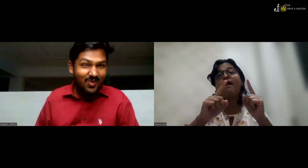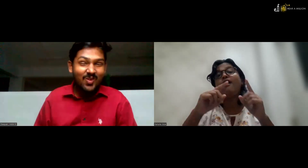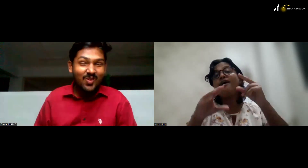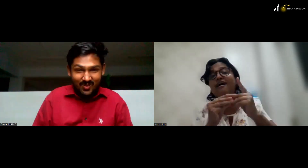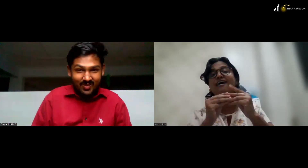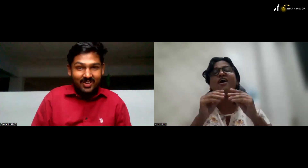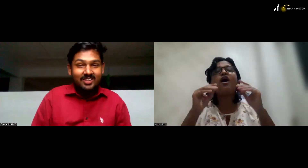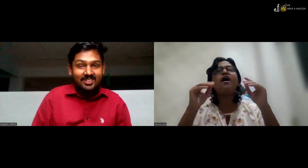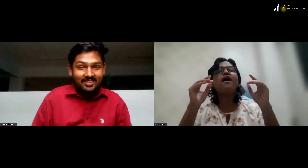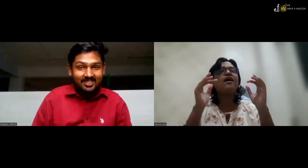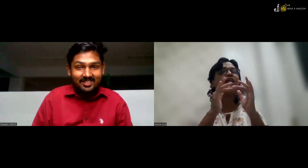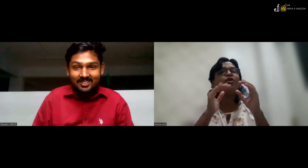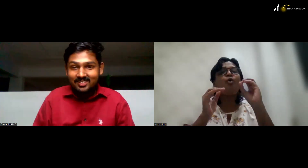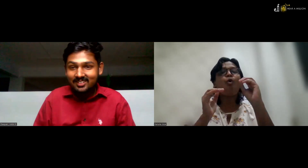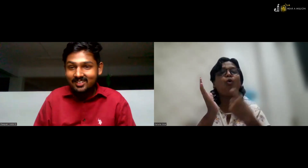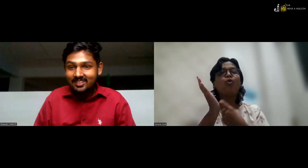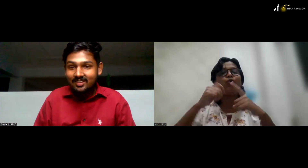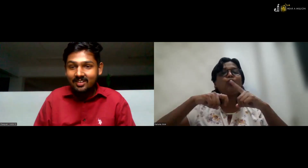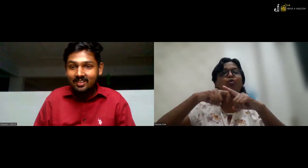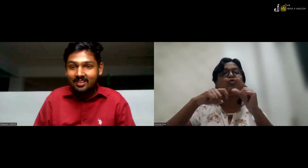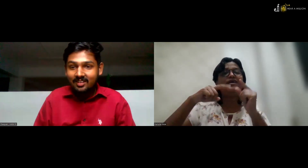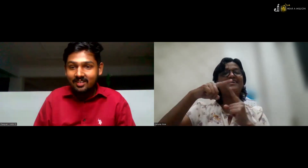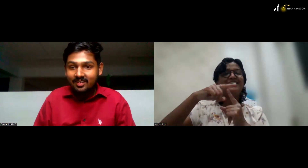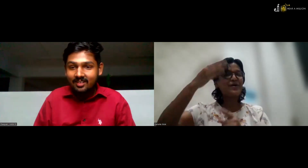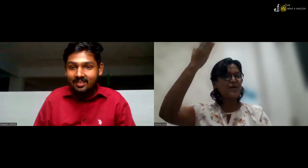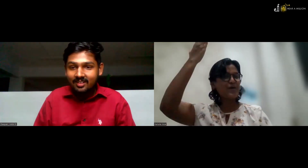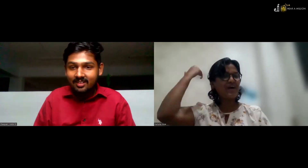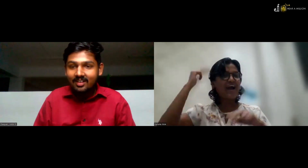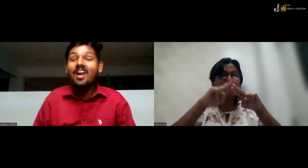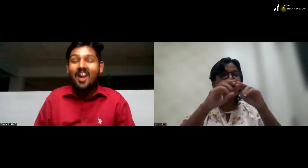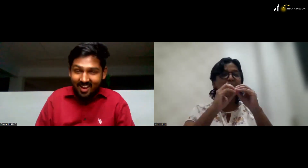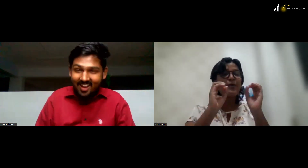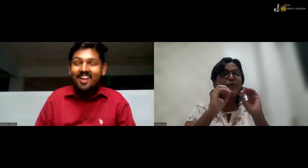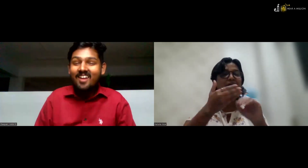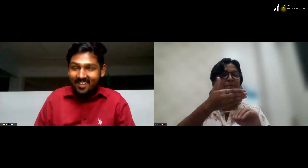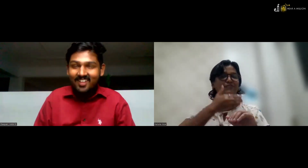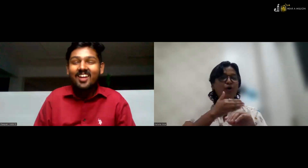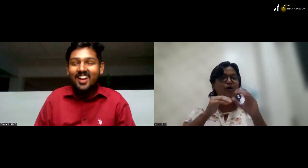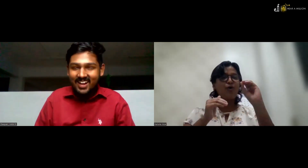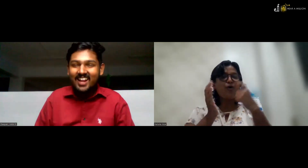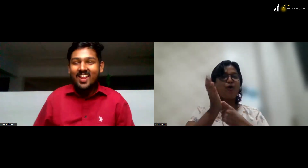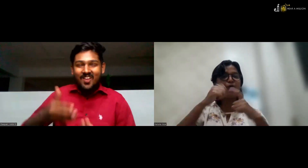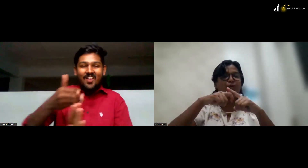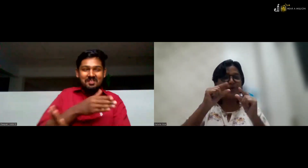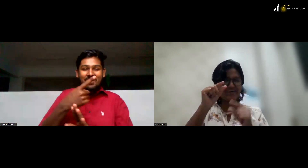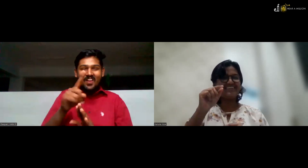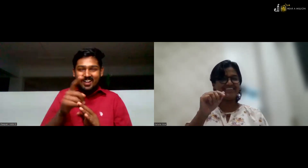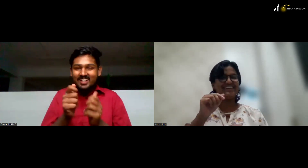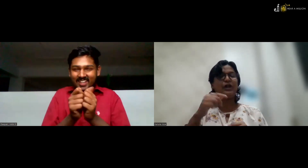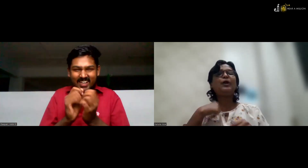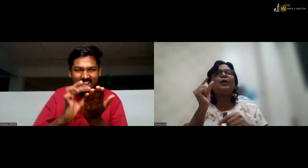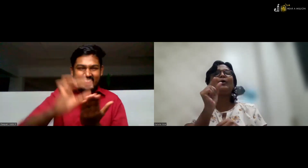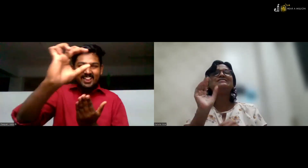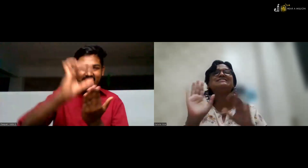travel. Yes, we had the SMS facility only, but earlier we have Orkut, not the